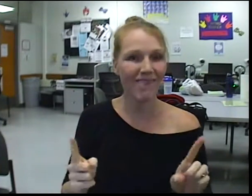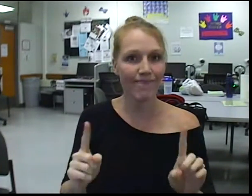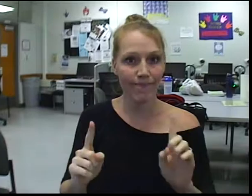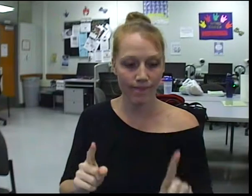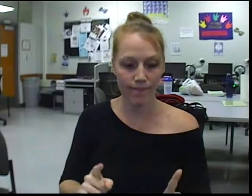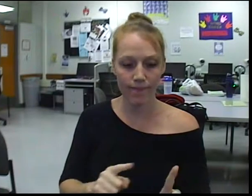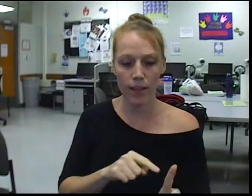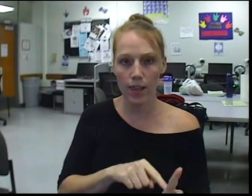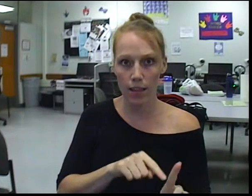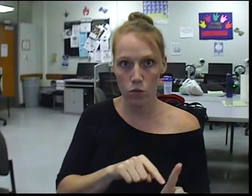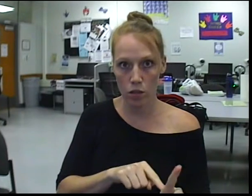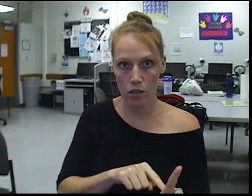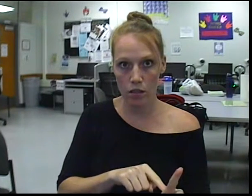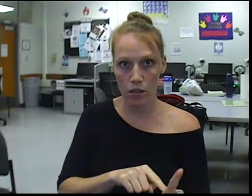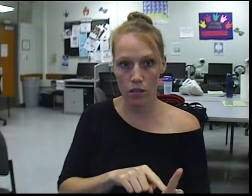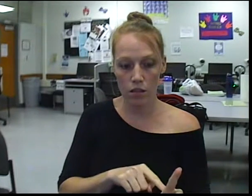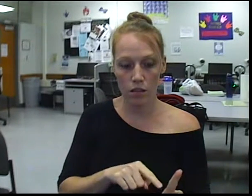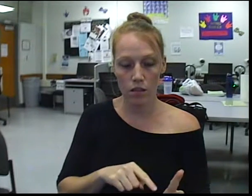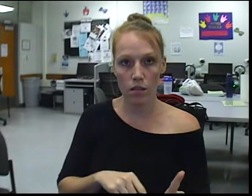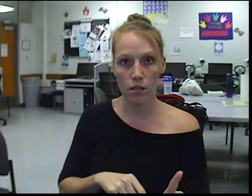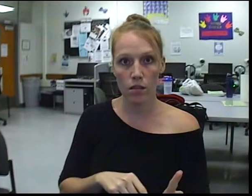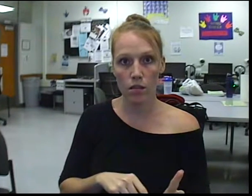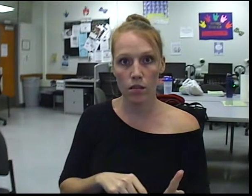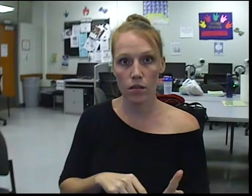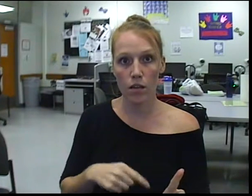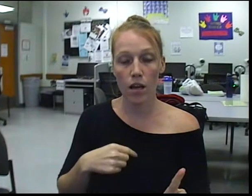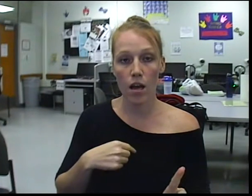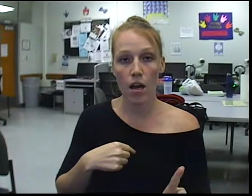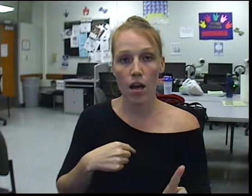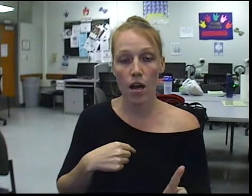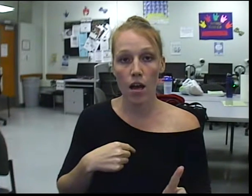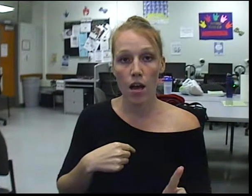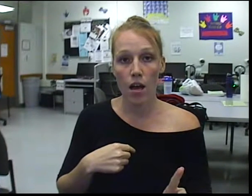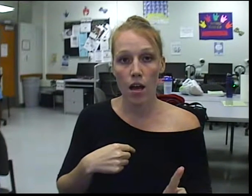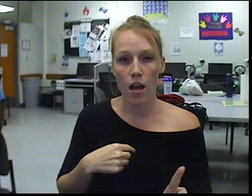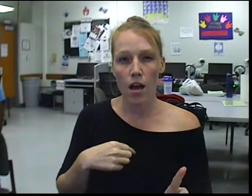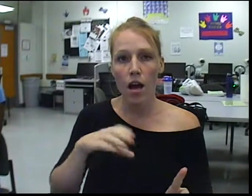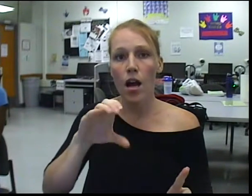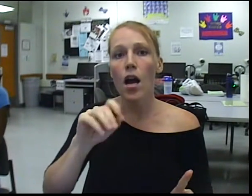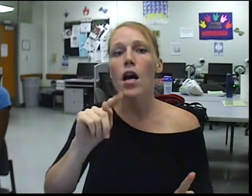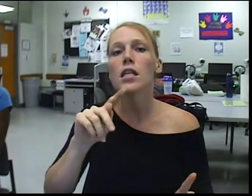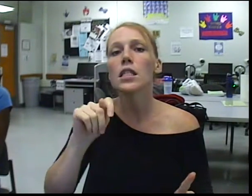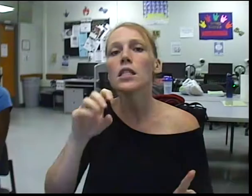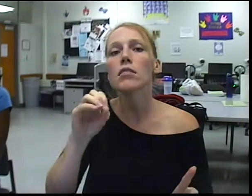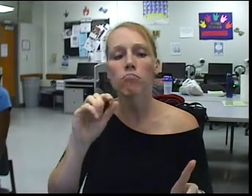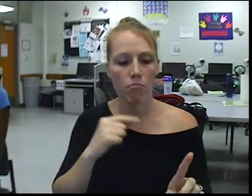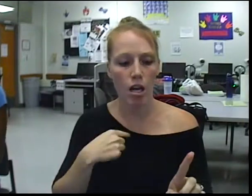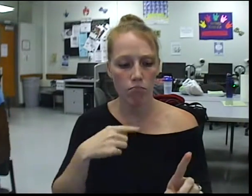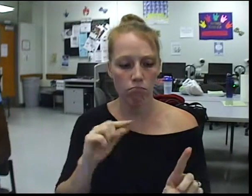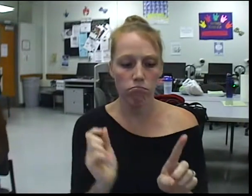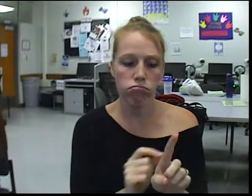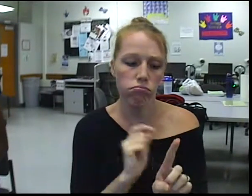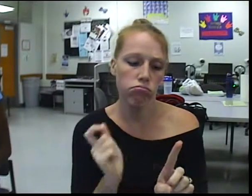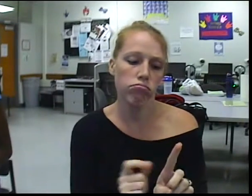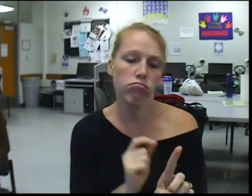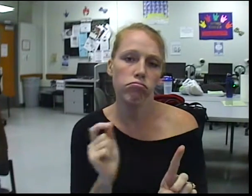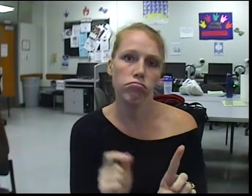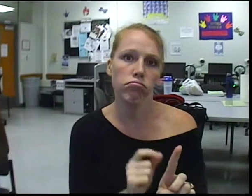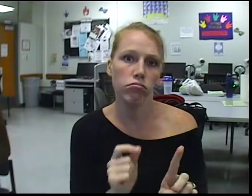one part of the thermometer, I took a bunch of this filter wool, or cotton basically, and wrapped it around there, and then connected it with some rubber bands.